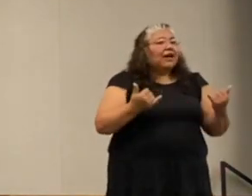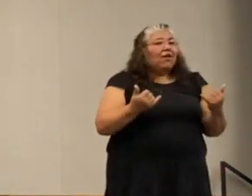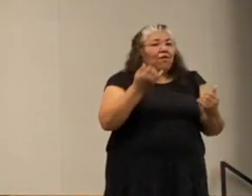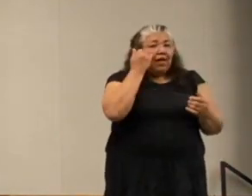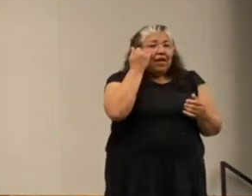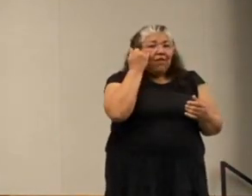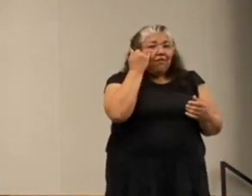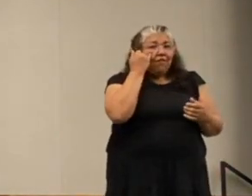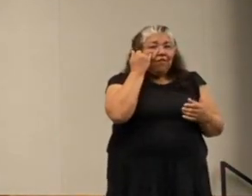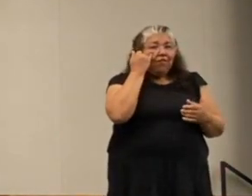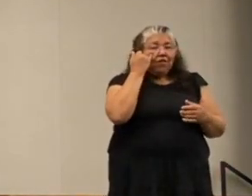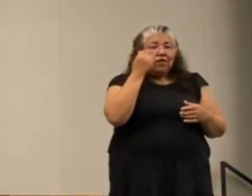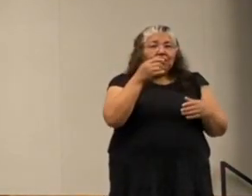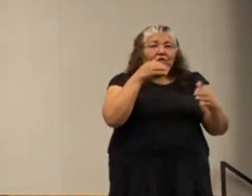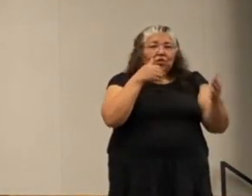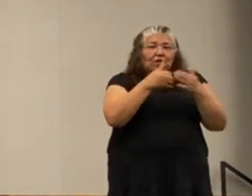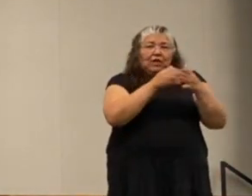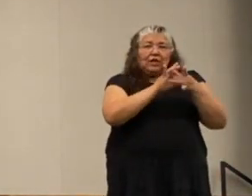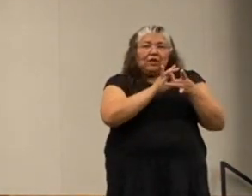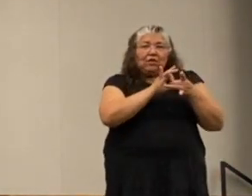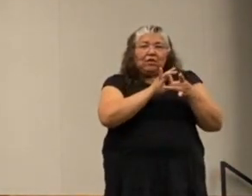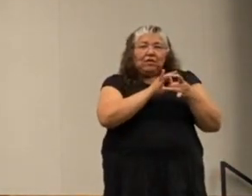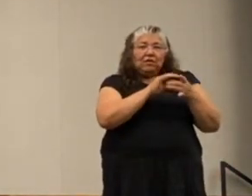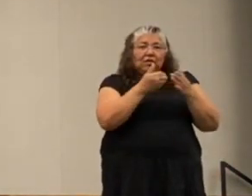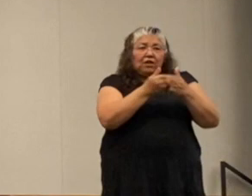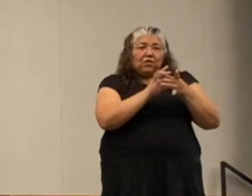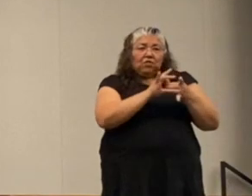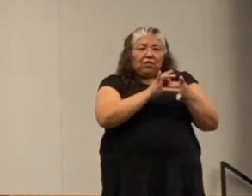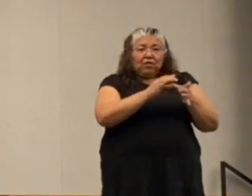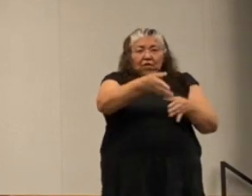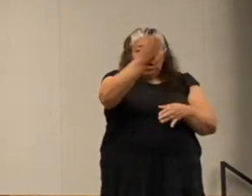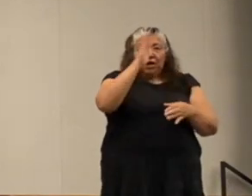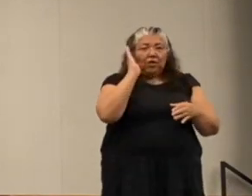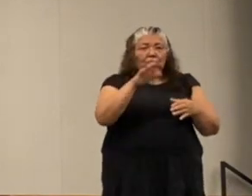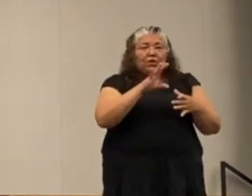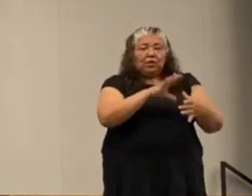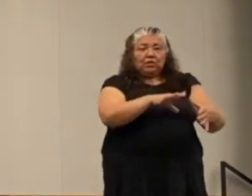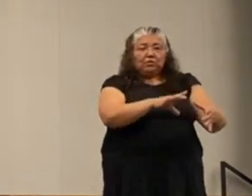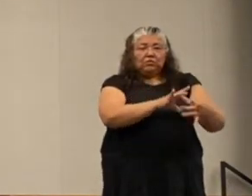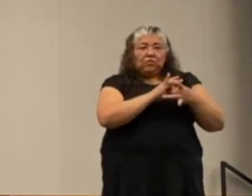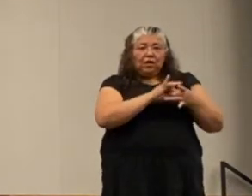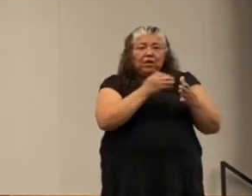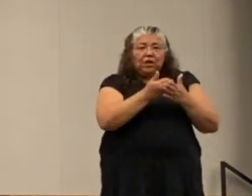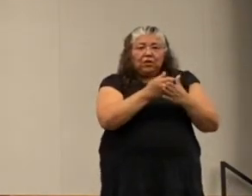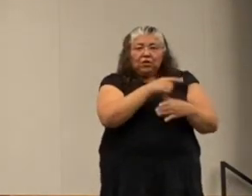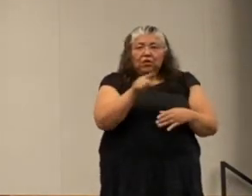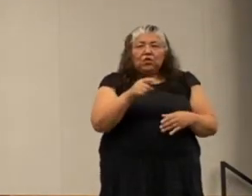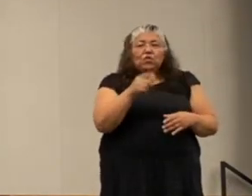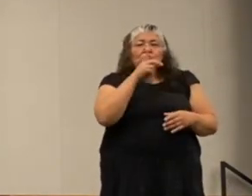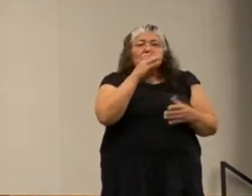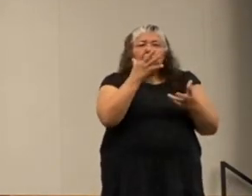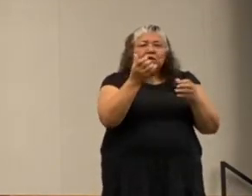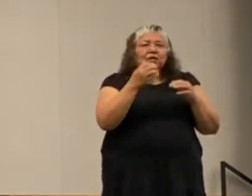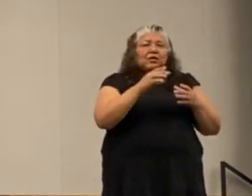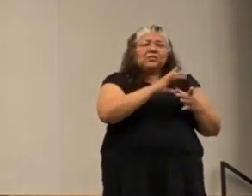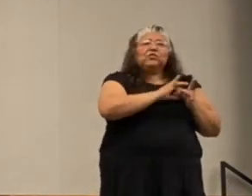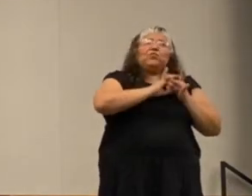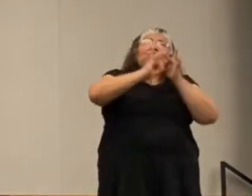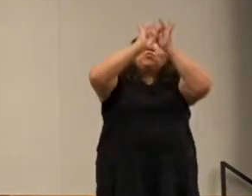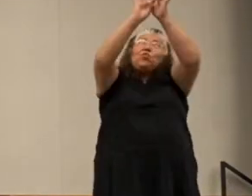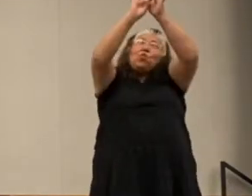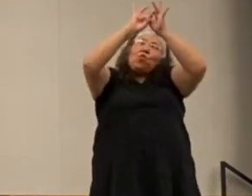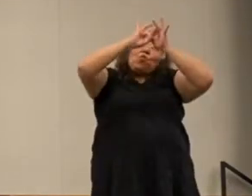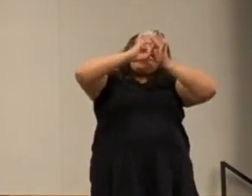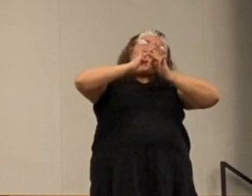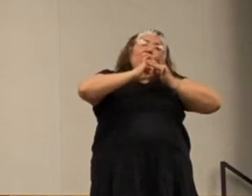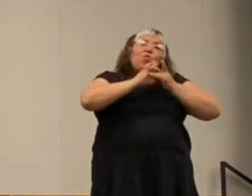you draw near, he'll flee from you. Draw near to God, and he will draw near to you. How many of you want God to draw near to you? How many of you